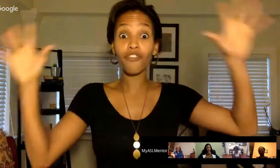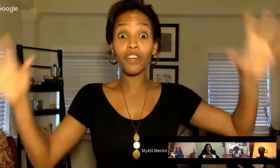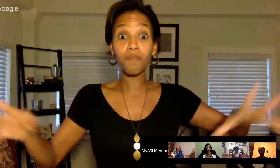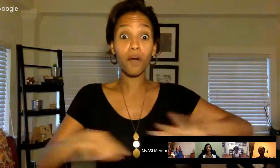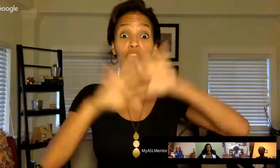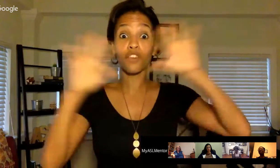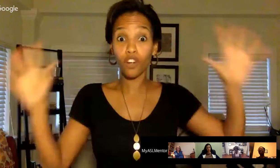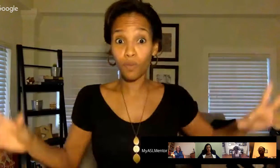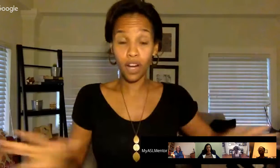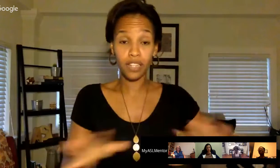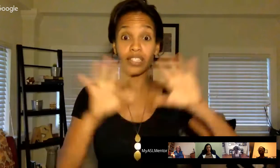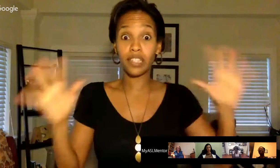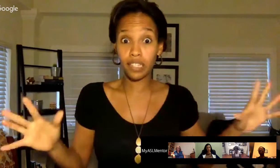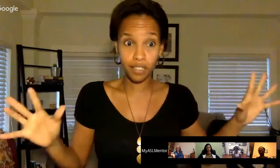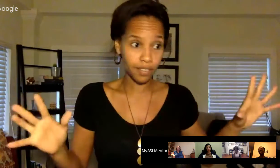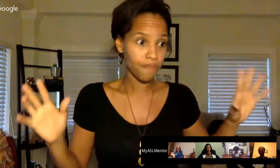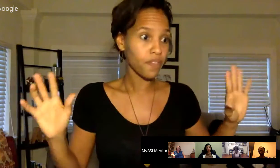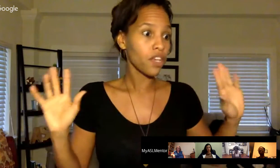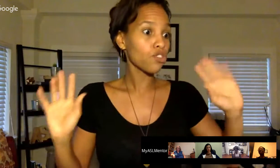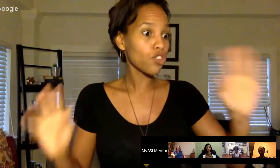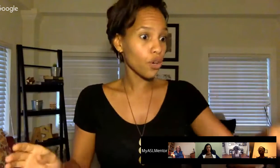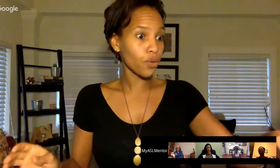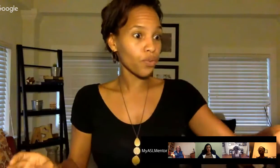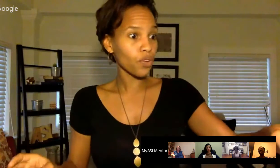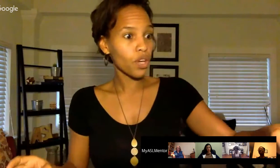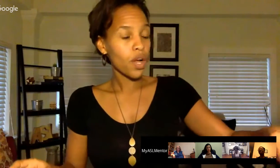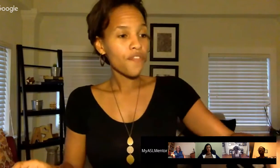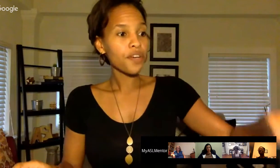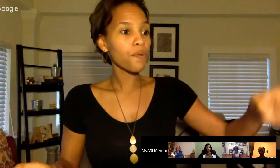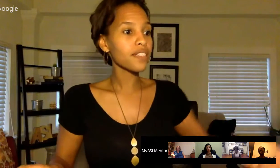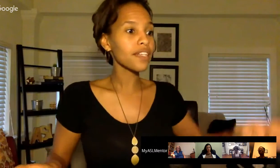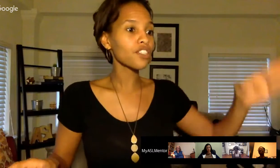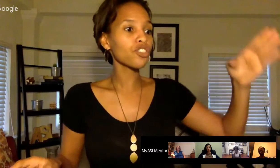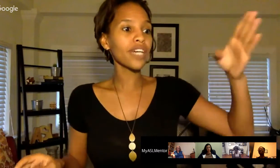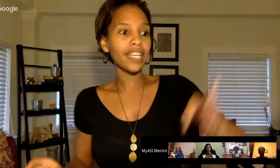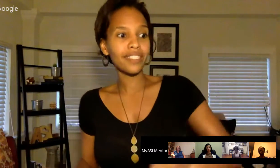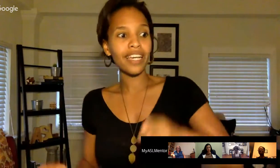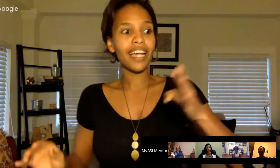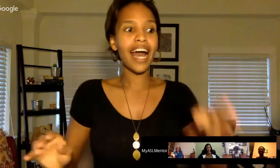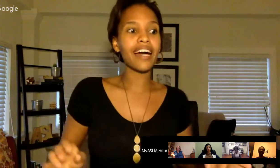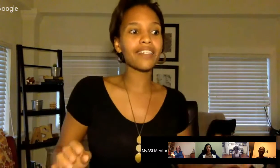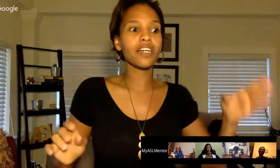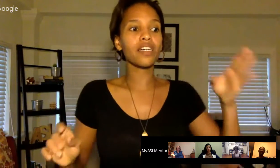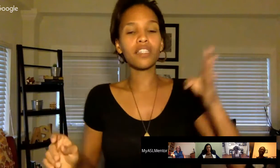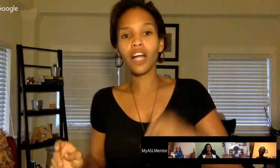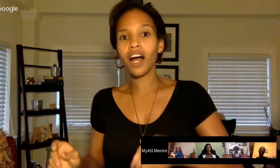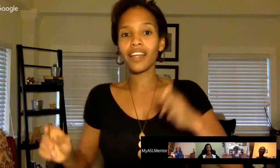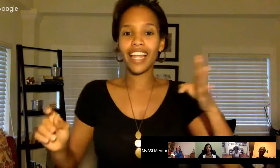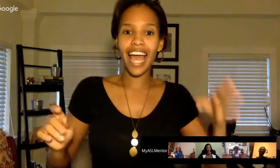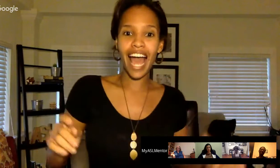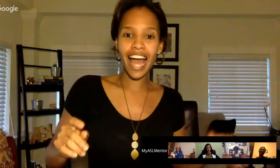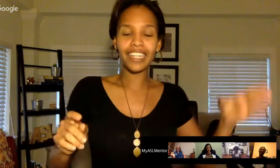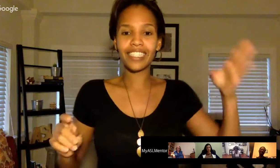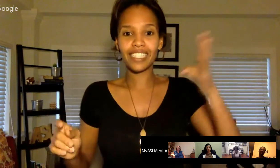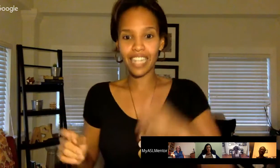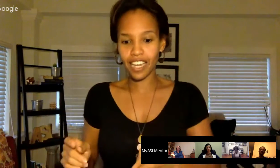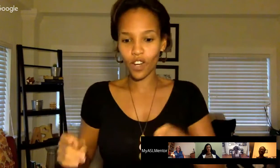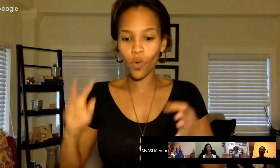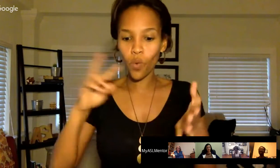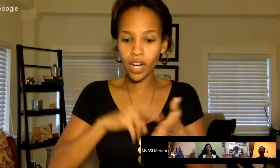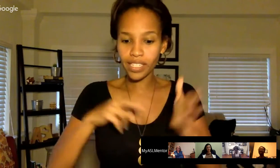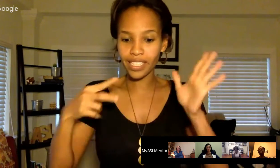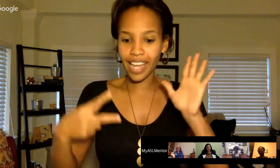every part of our process is. So, the presidential candidate has a lot at